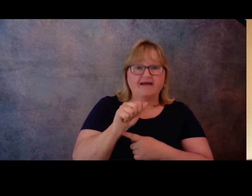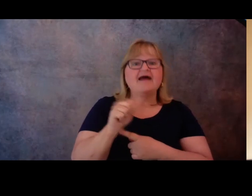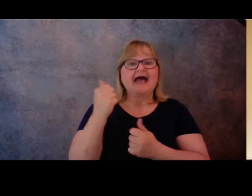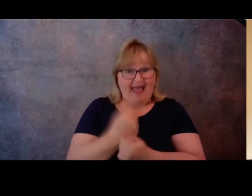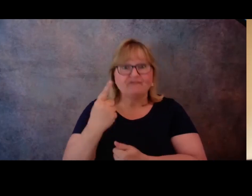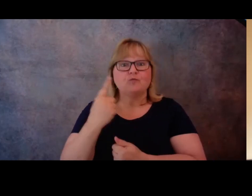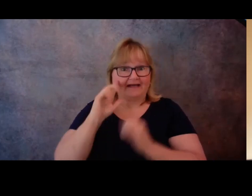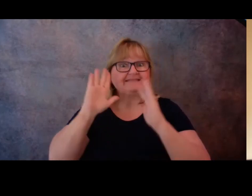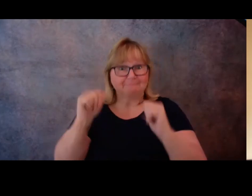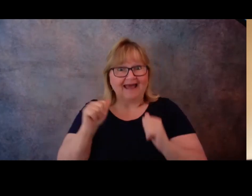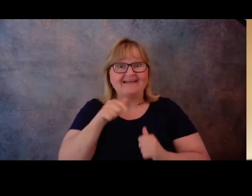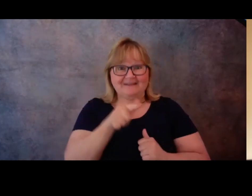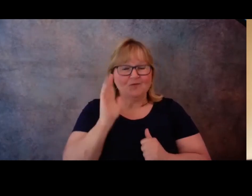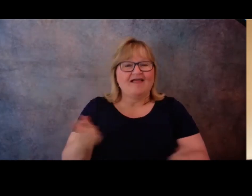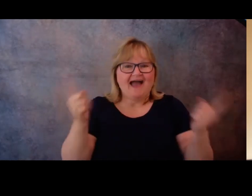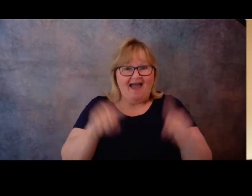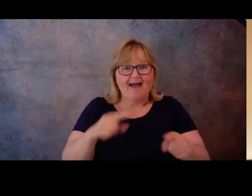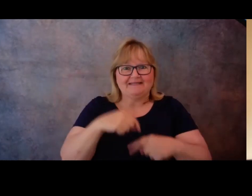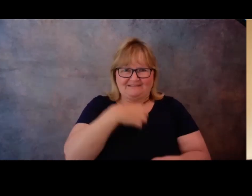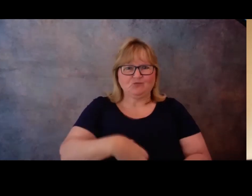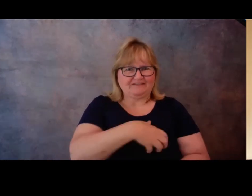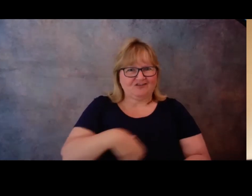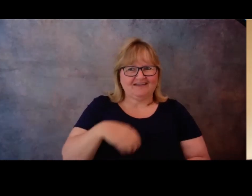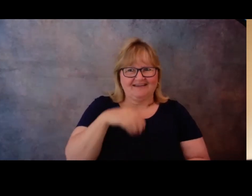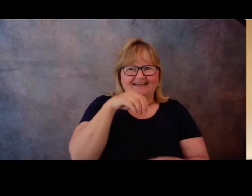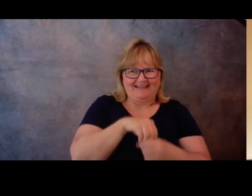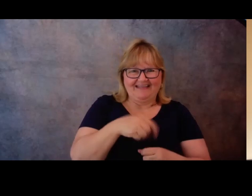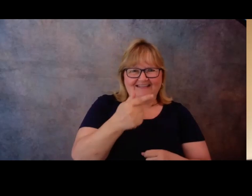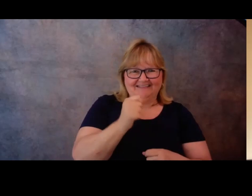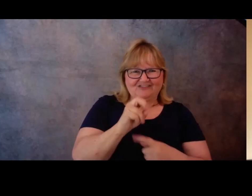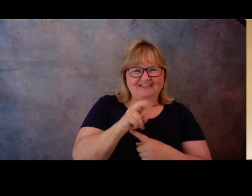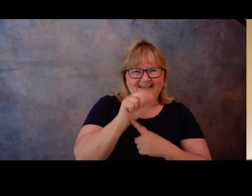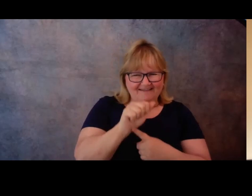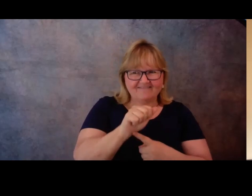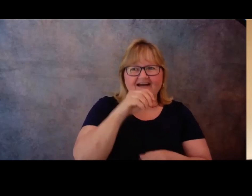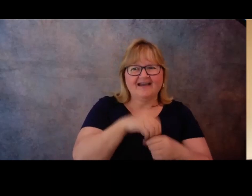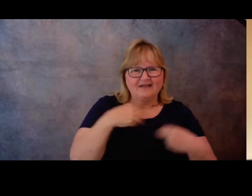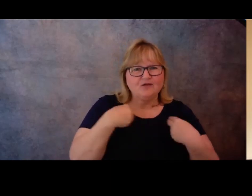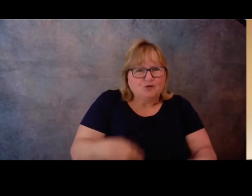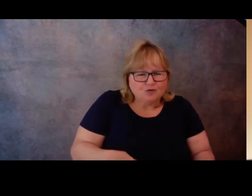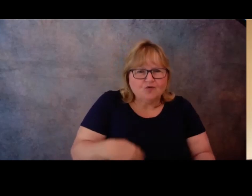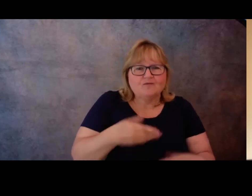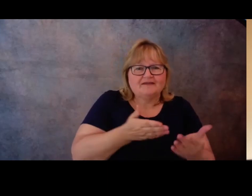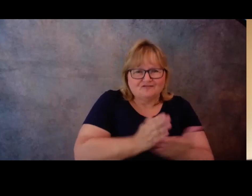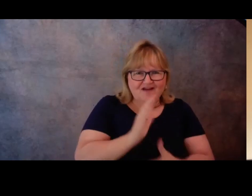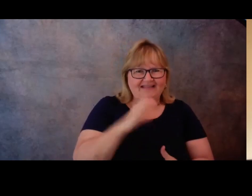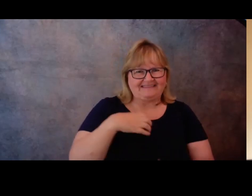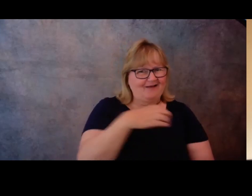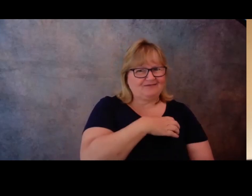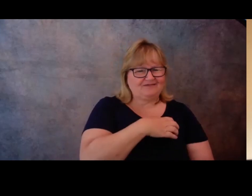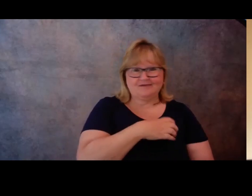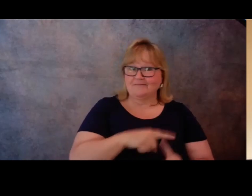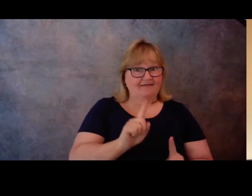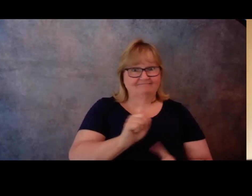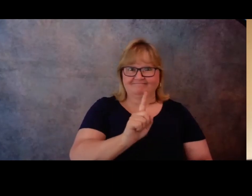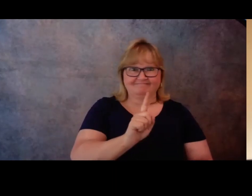would be drafted under the aegis of the Human Rights Council in Geneva, but that